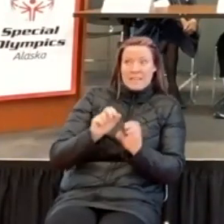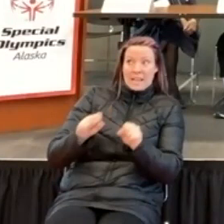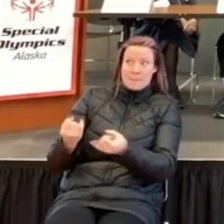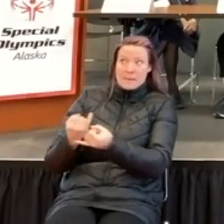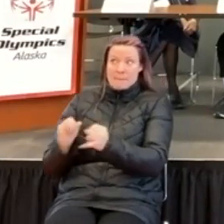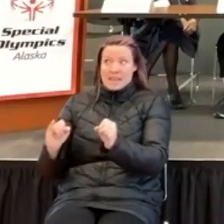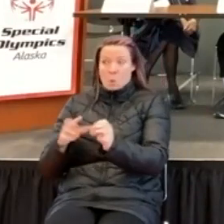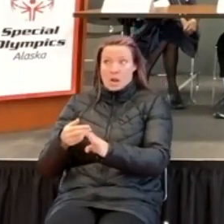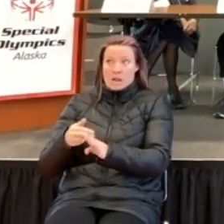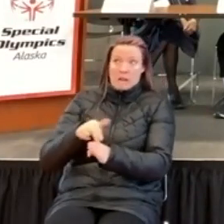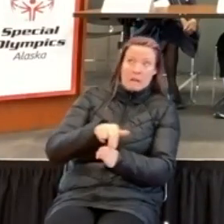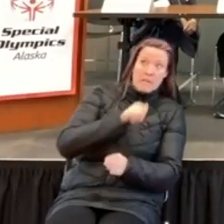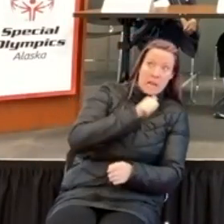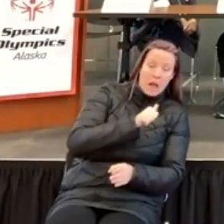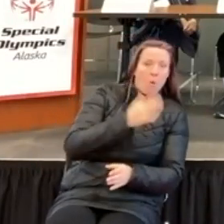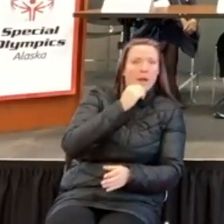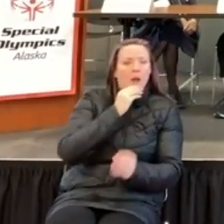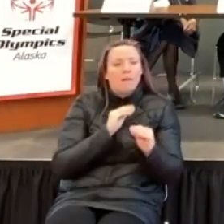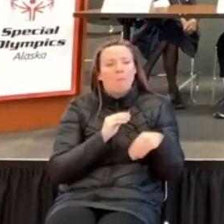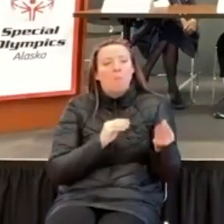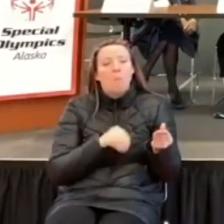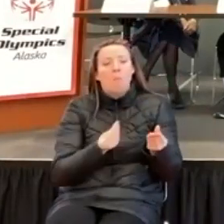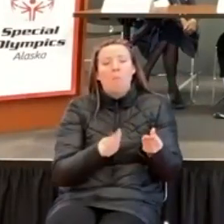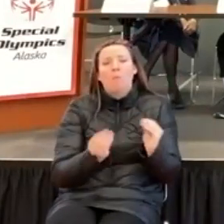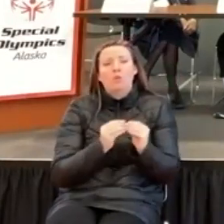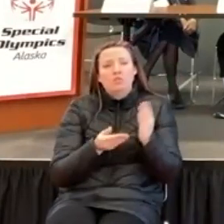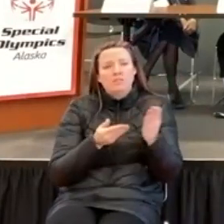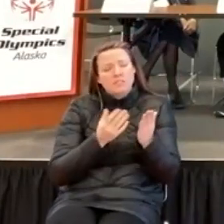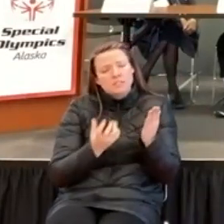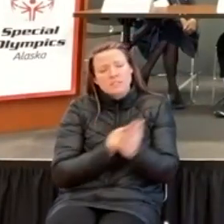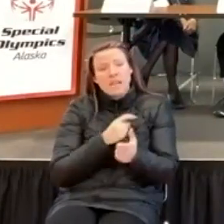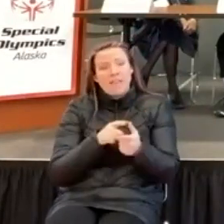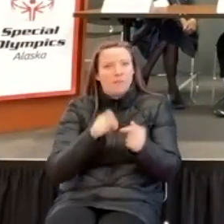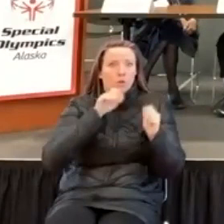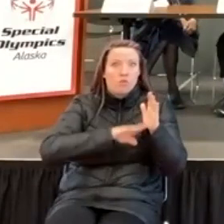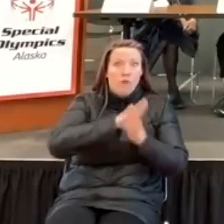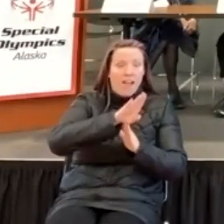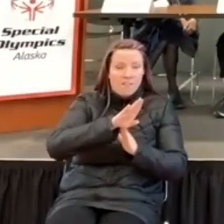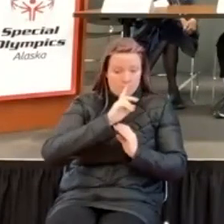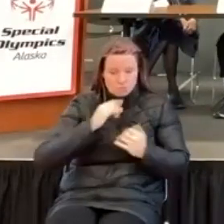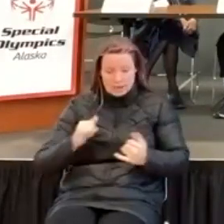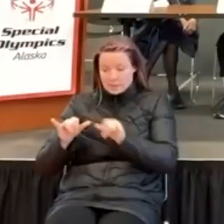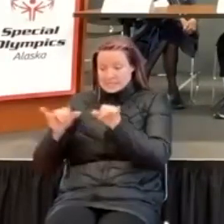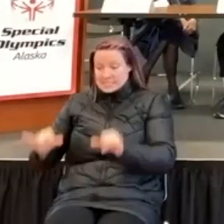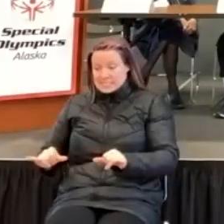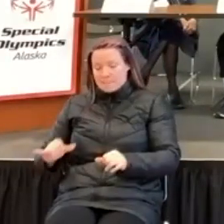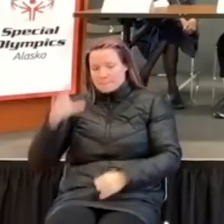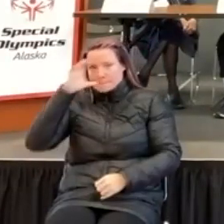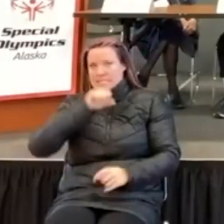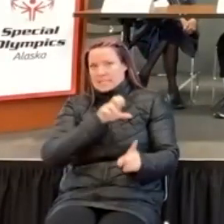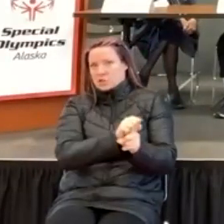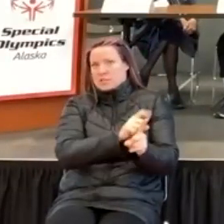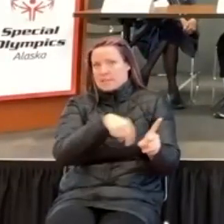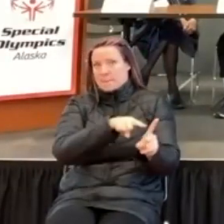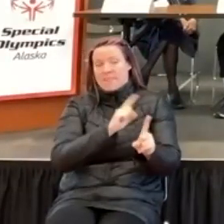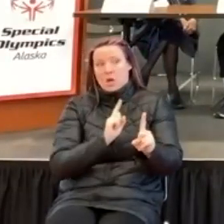independent and they really just need a few more services and they would be able to thrive. But instead, I can see them getting